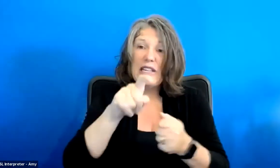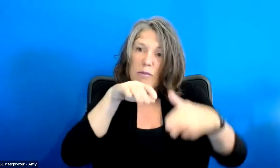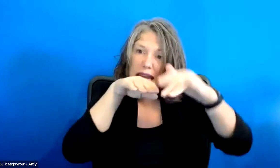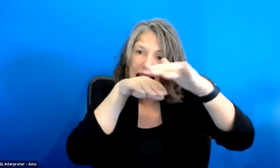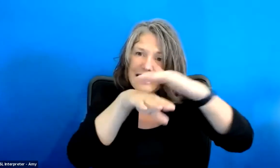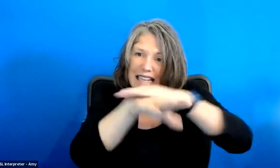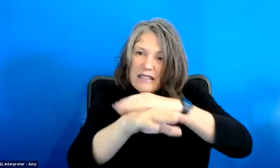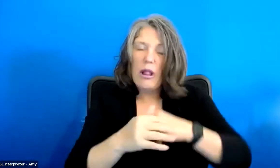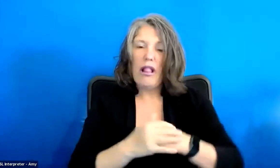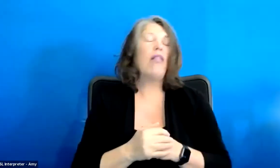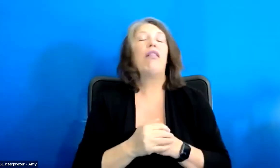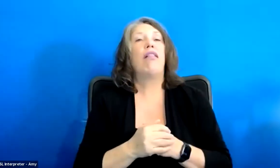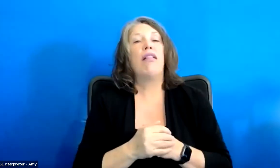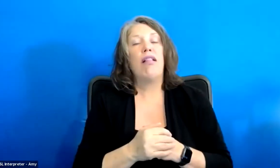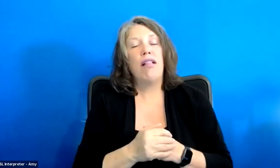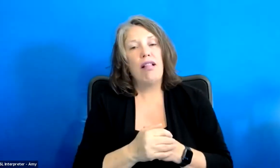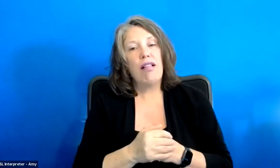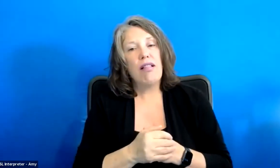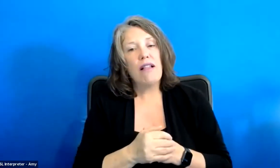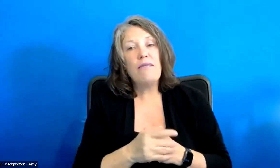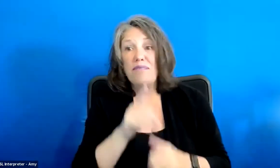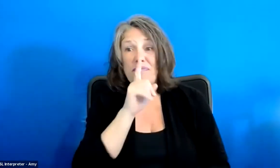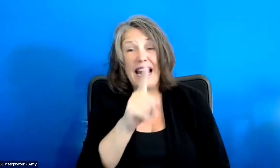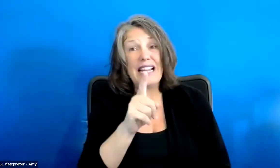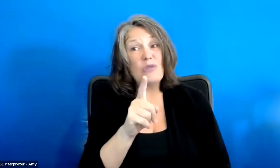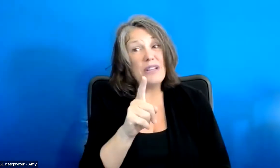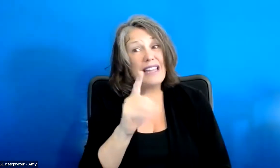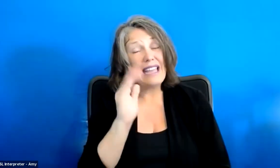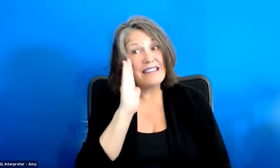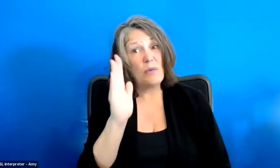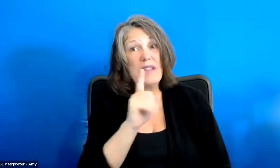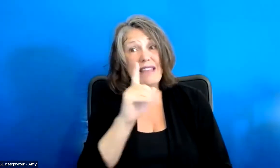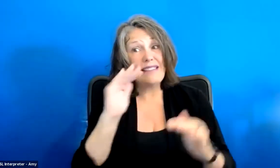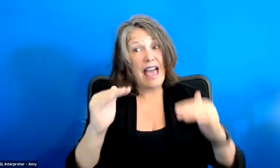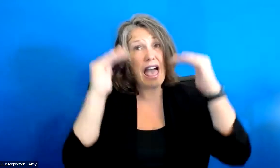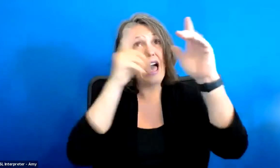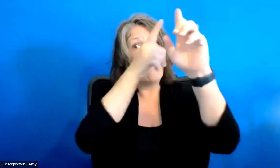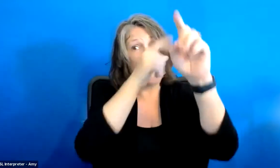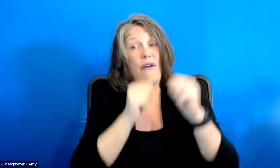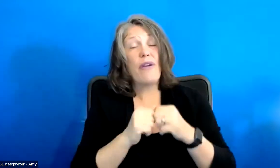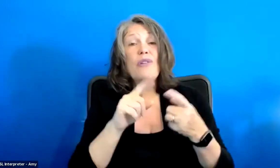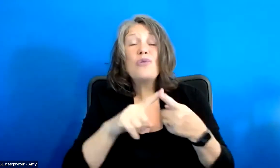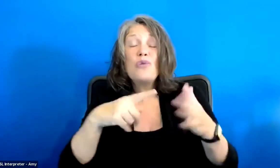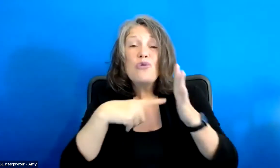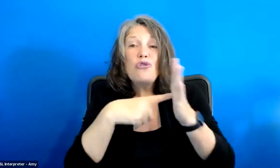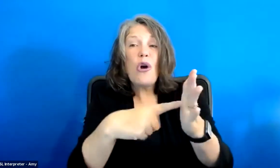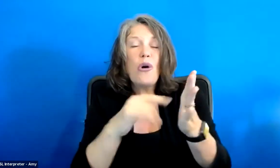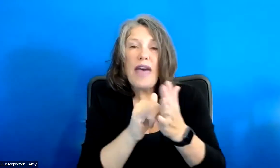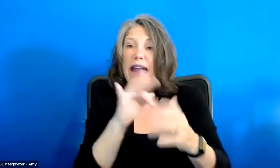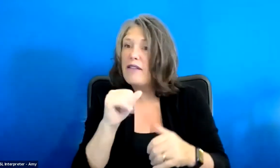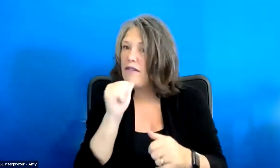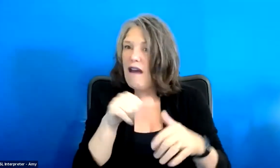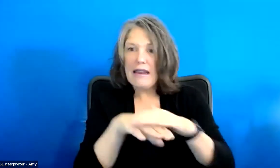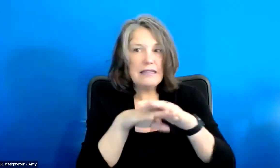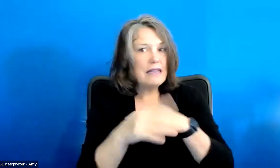accessible. And it's a pretty high bar, and we're going to talk about that to show that if they are not accessible